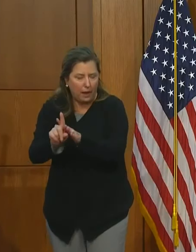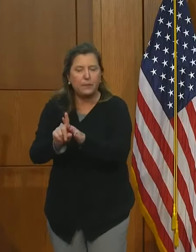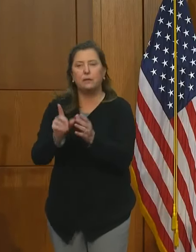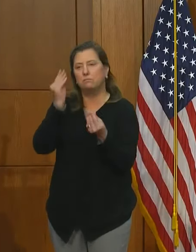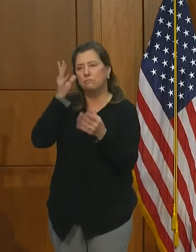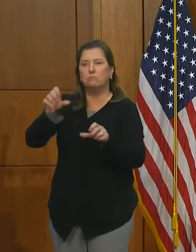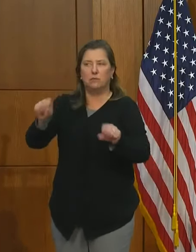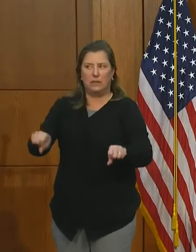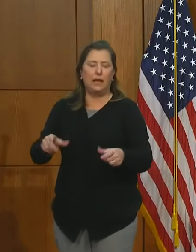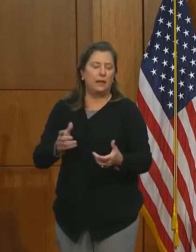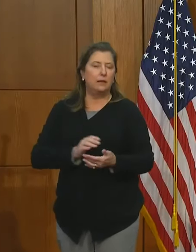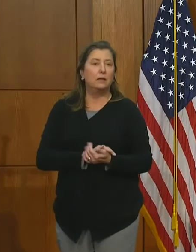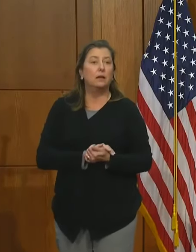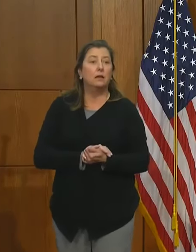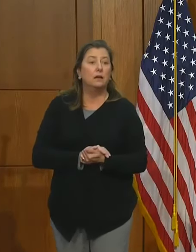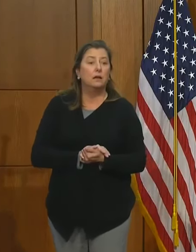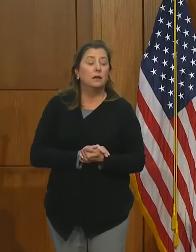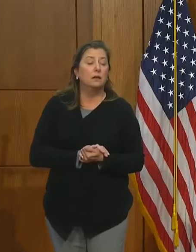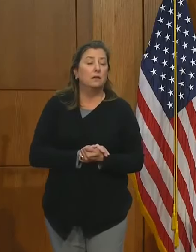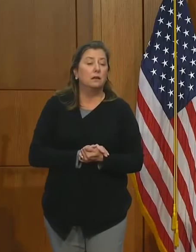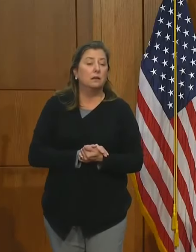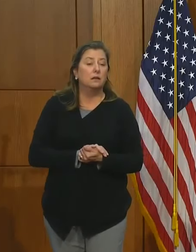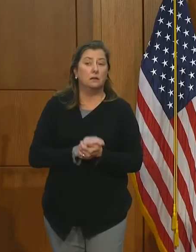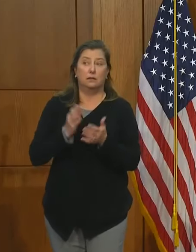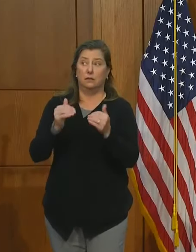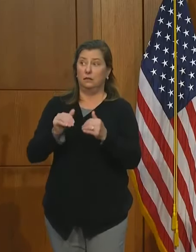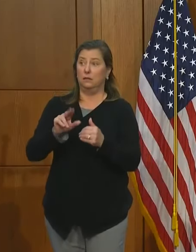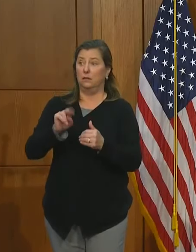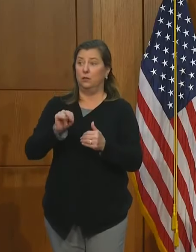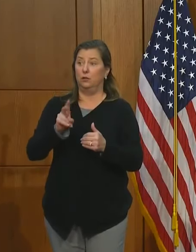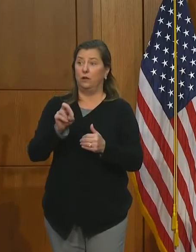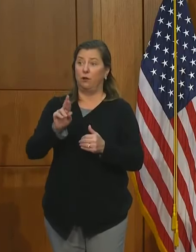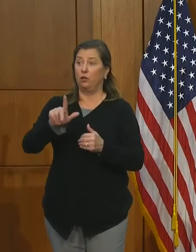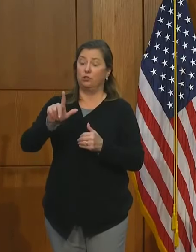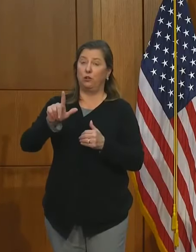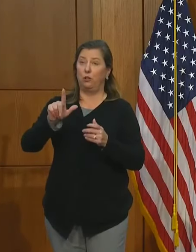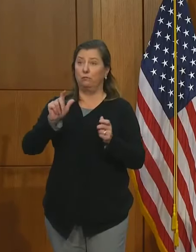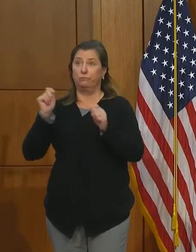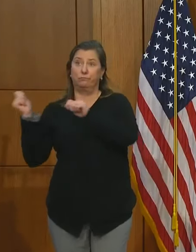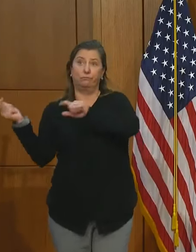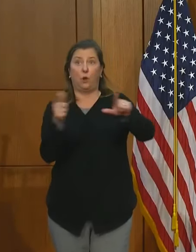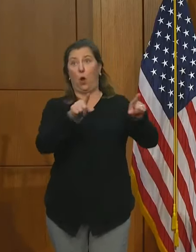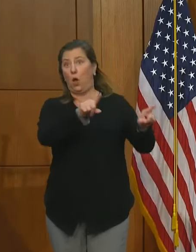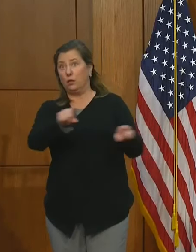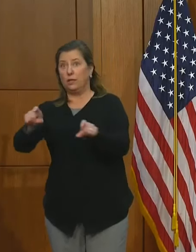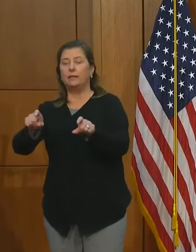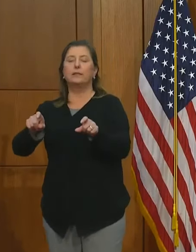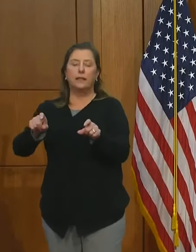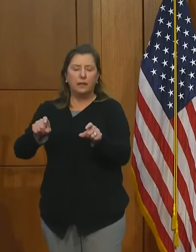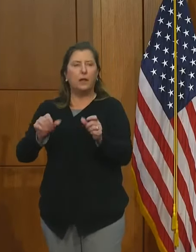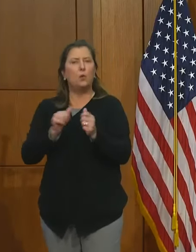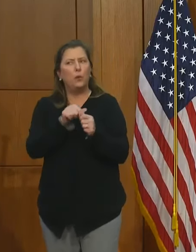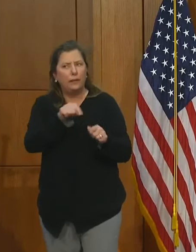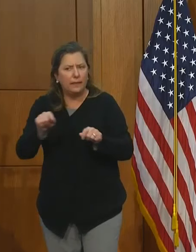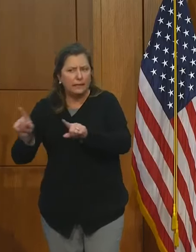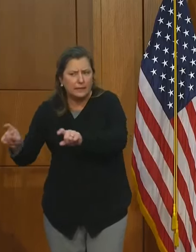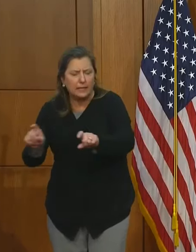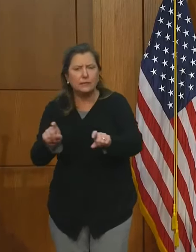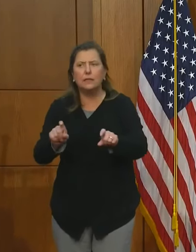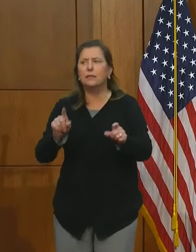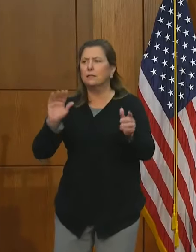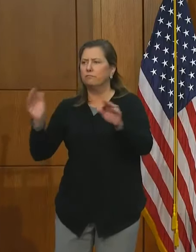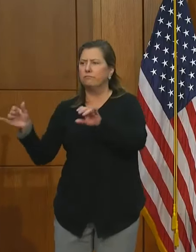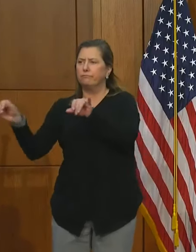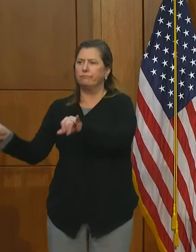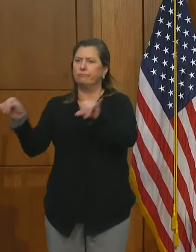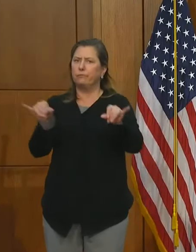can have that information. In regards to the universal testing, what we're doing with our point prevalence surveys is very comparable